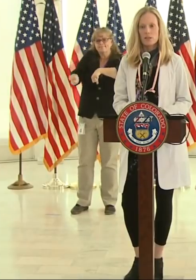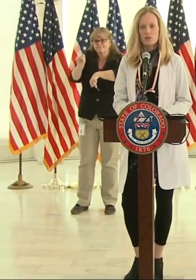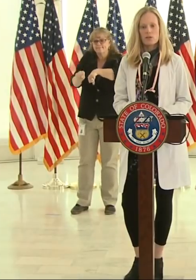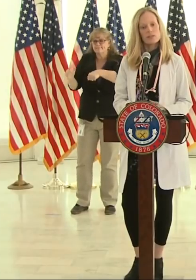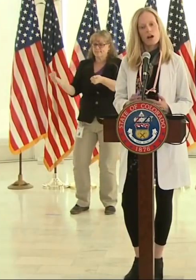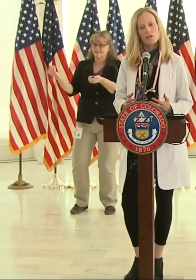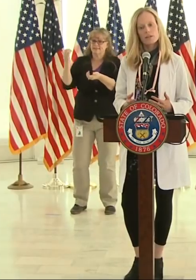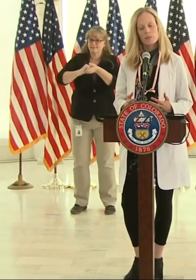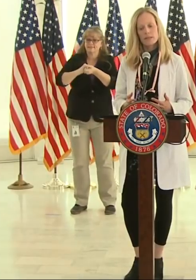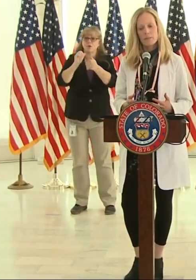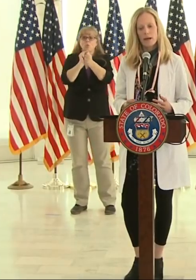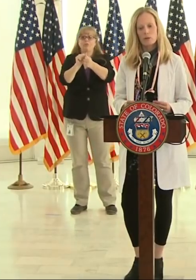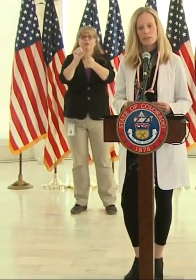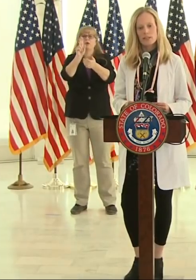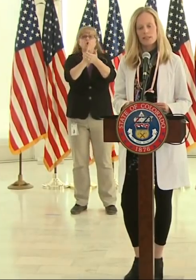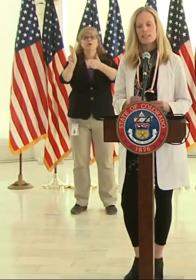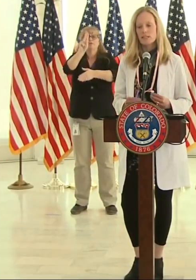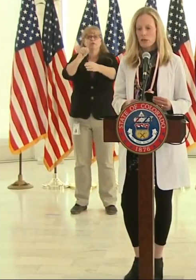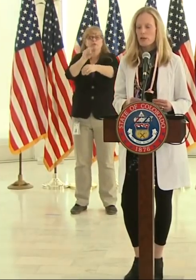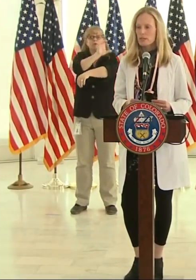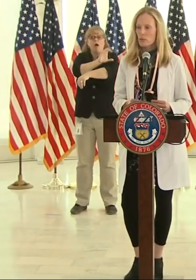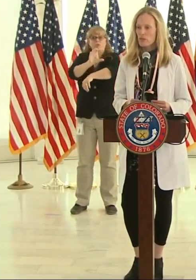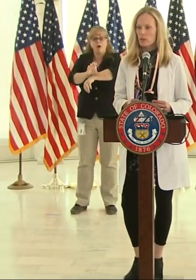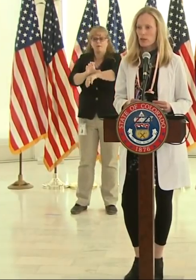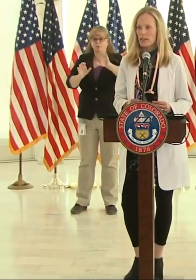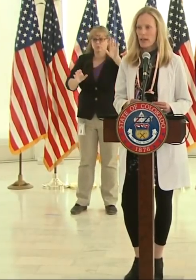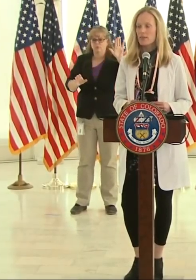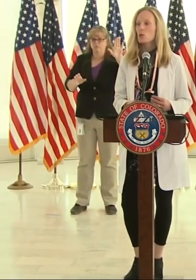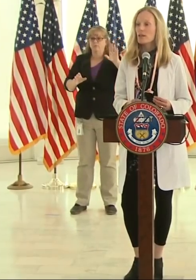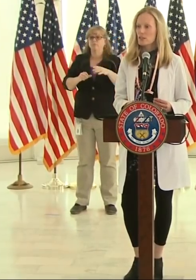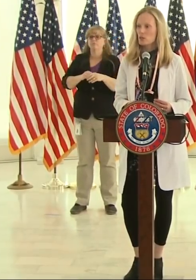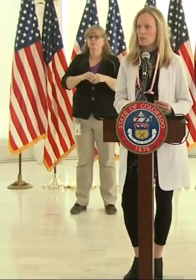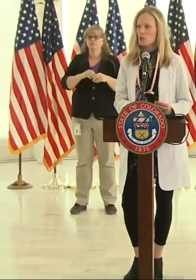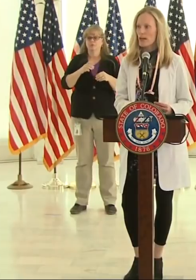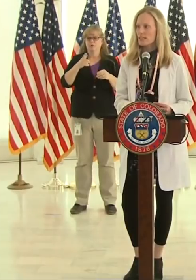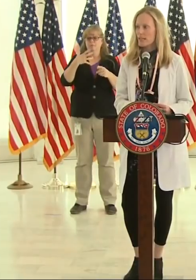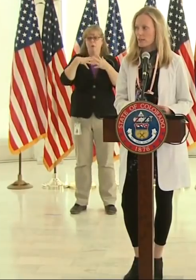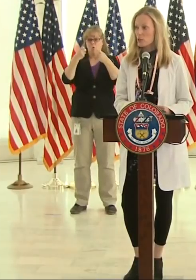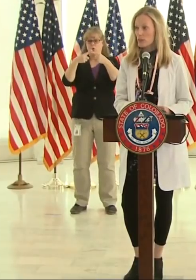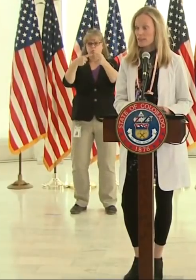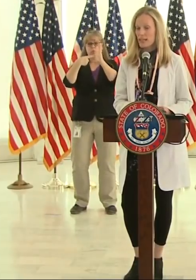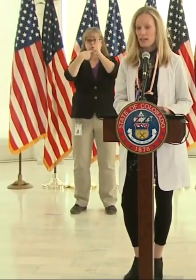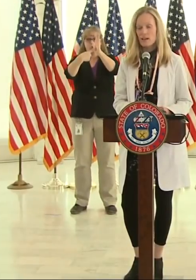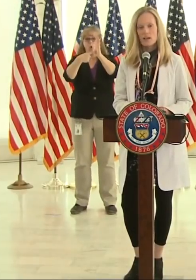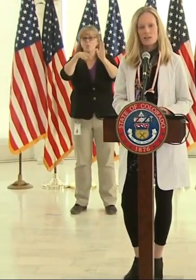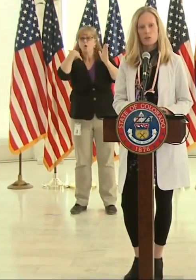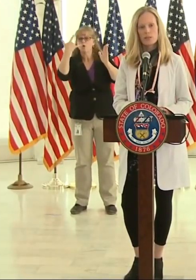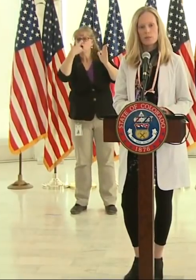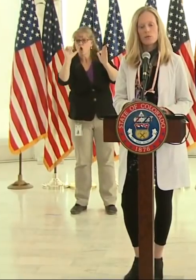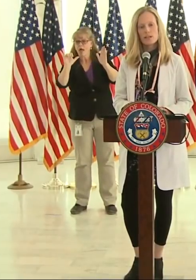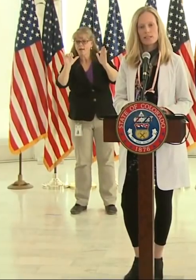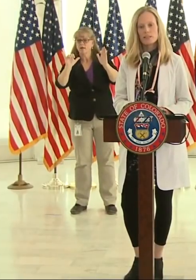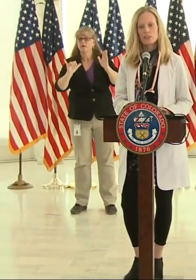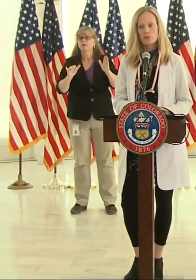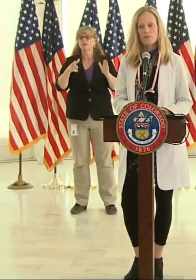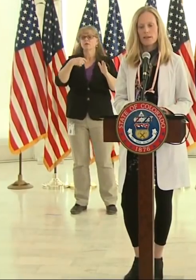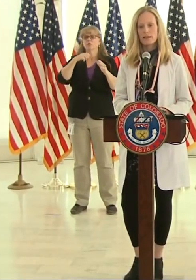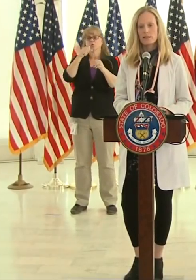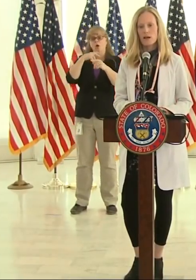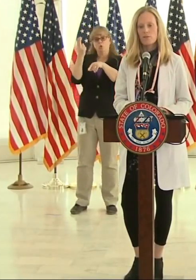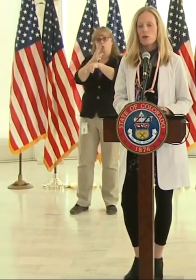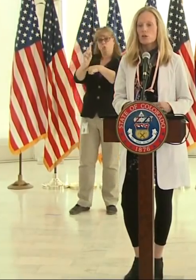and also talk a little bit about the scenarios that we've been looking at, the questions we've been trying to answer with data to really move us